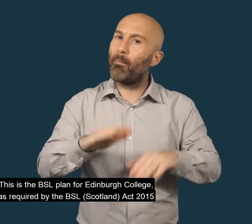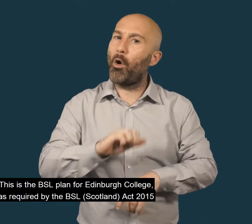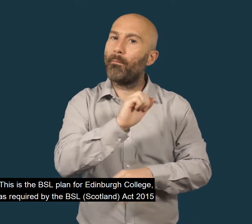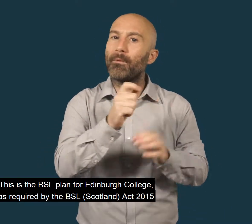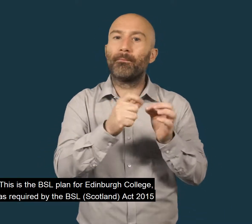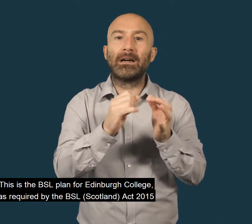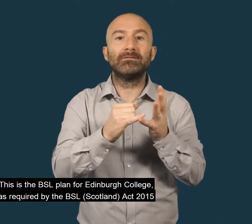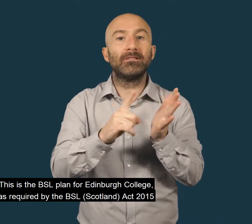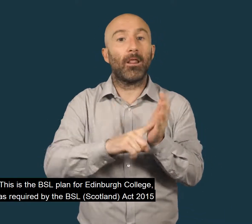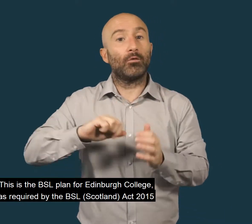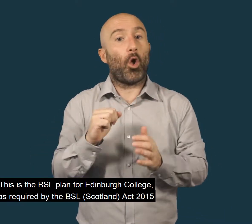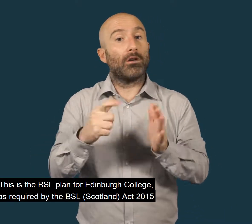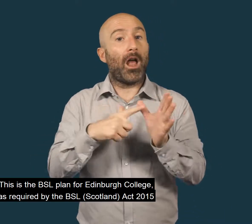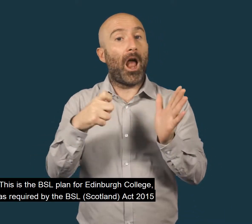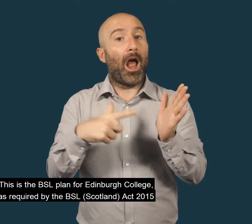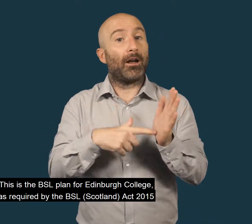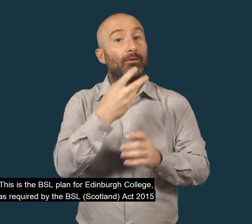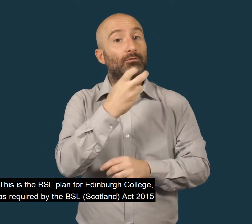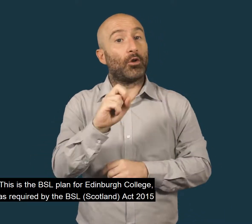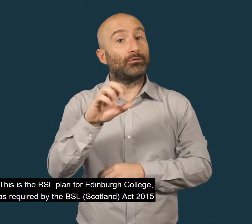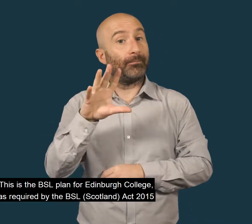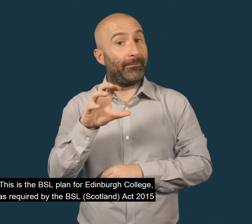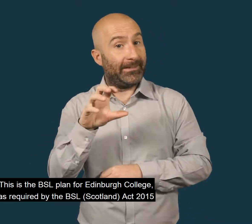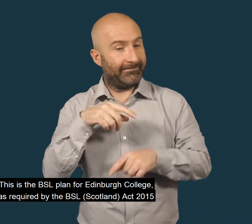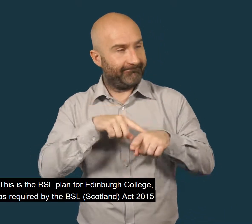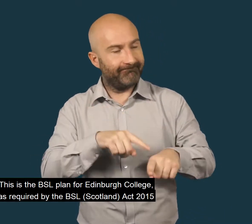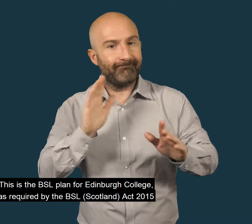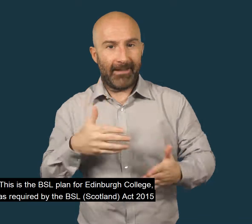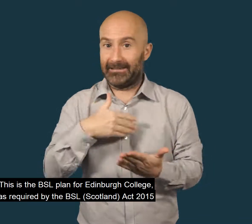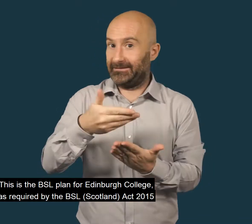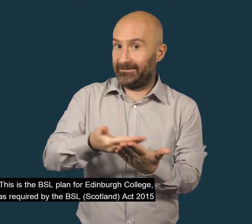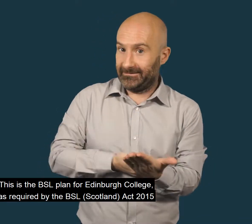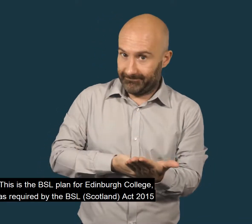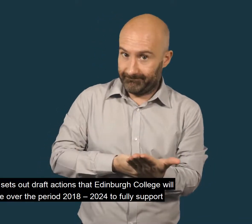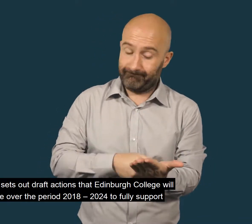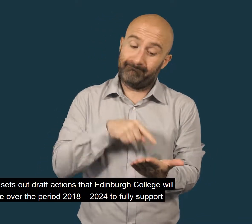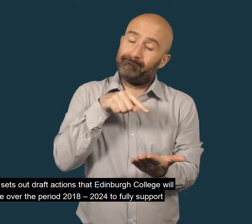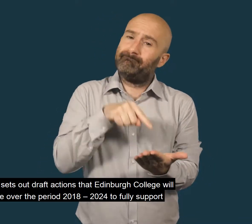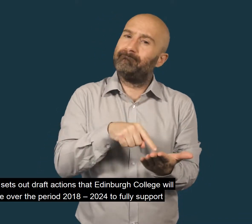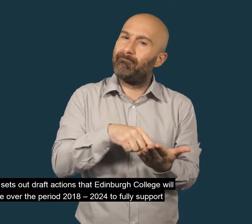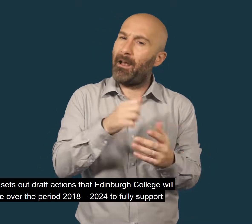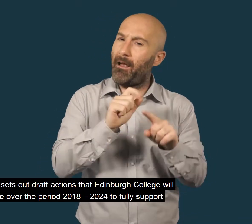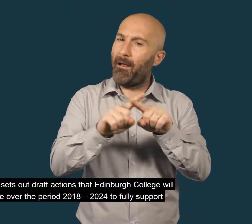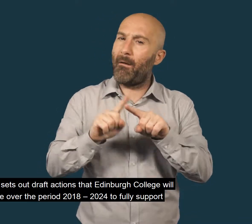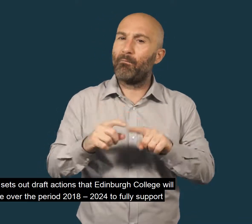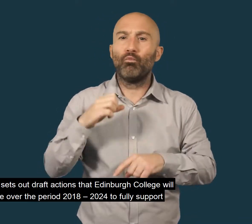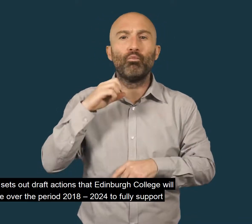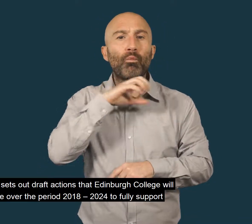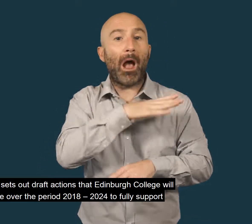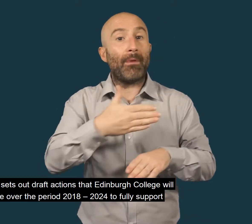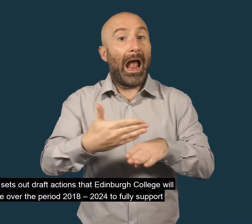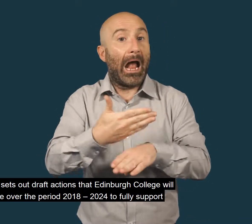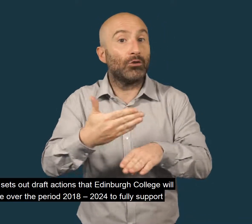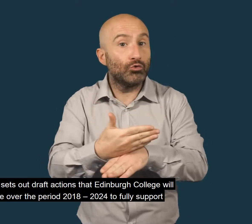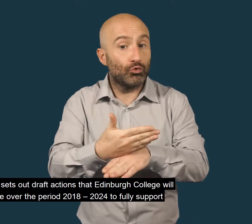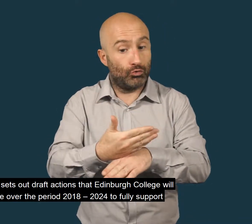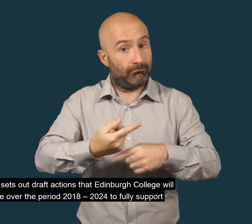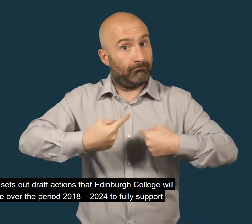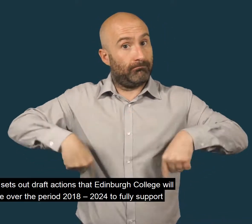2015 which sets out draft actions that Edinburgh College will take over the period 2018